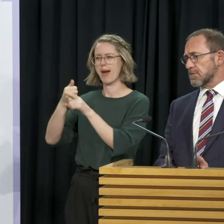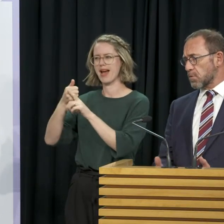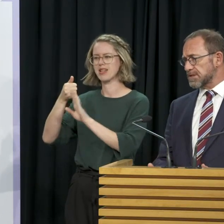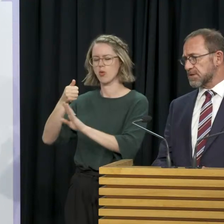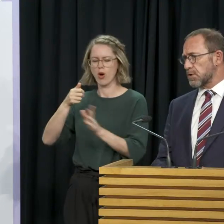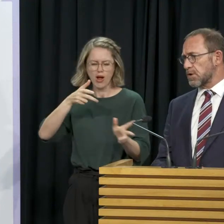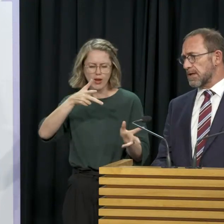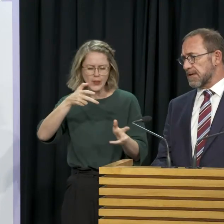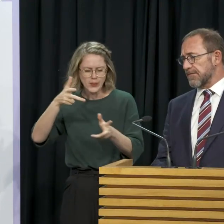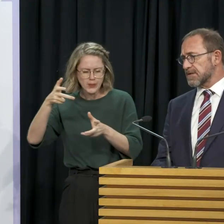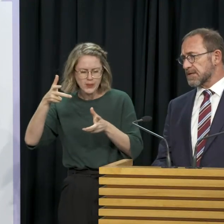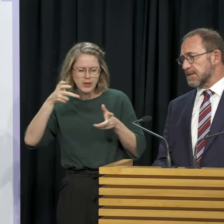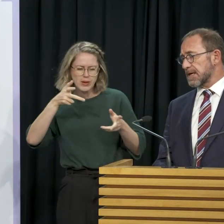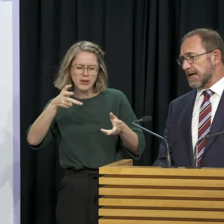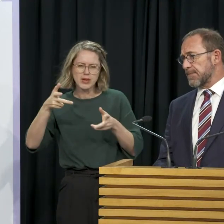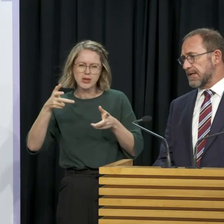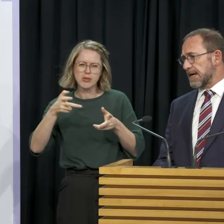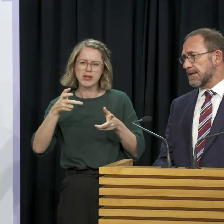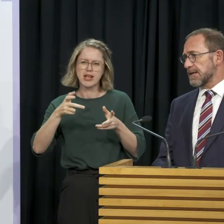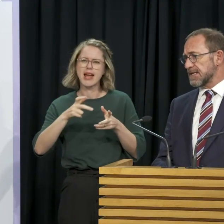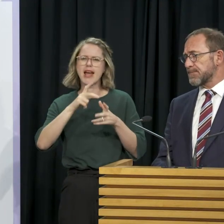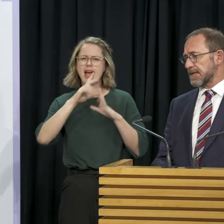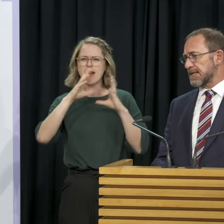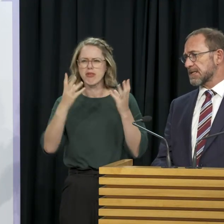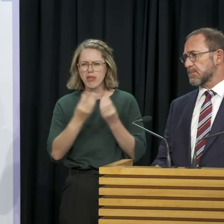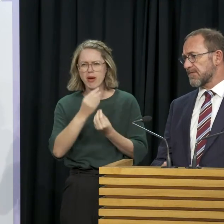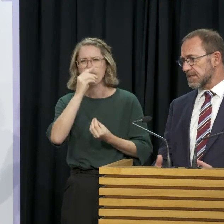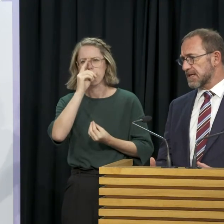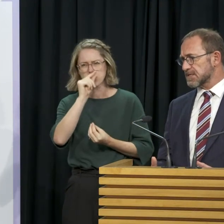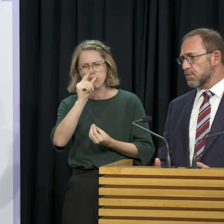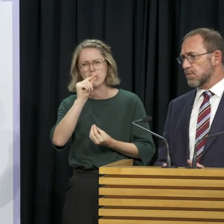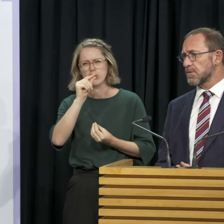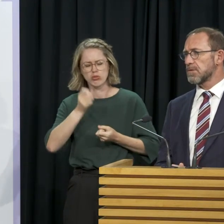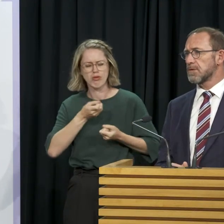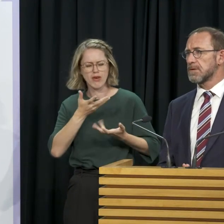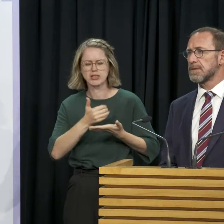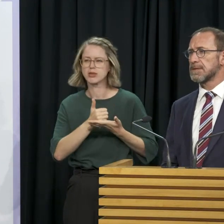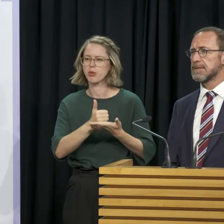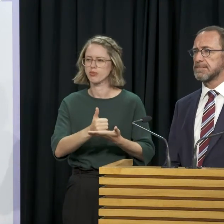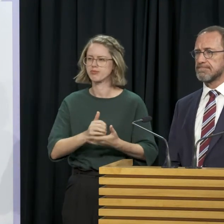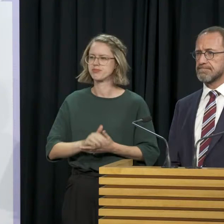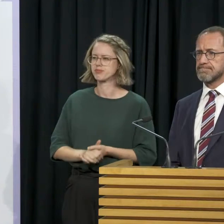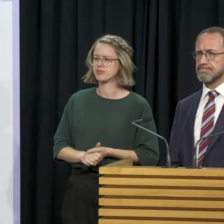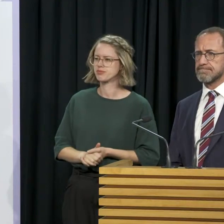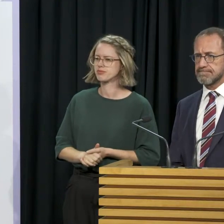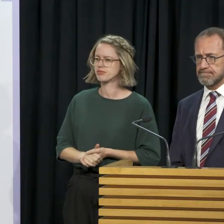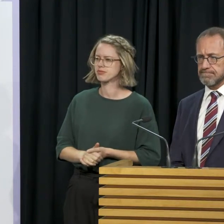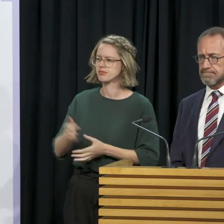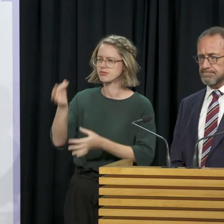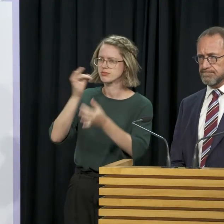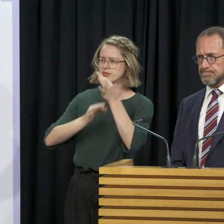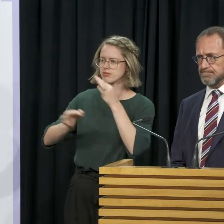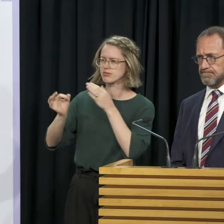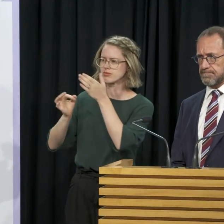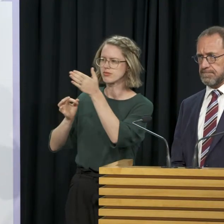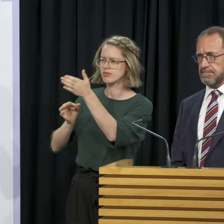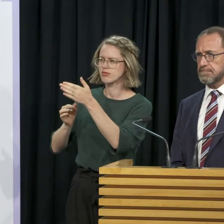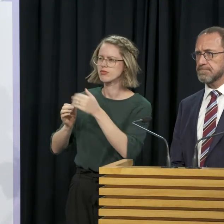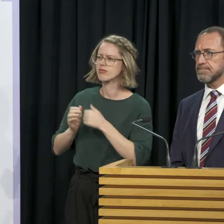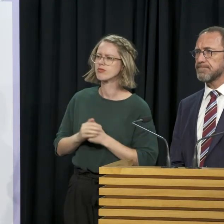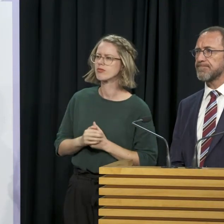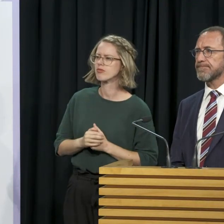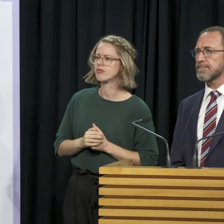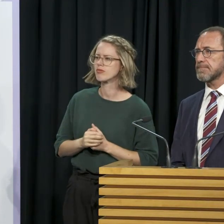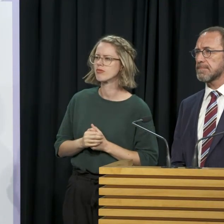heard, those requests are heard, and that everything that can be done is being done to provide that support. Do you feel that you're moving fast